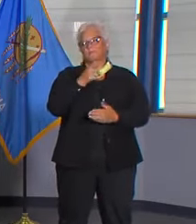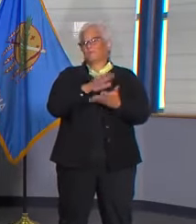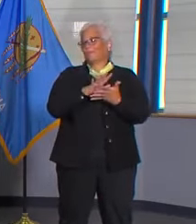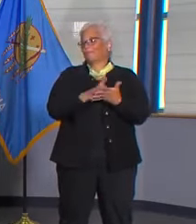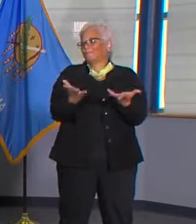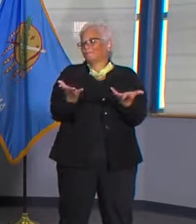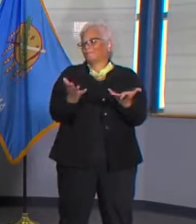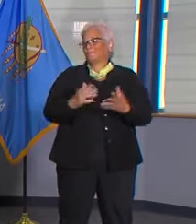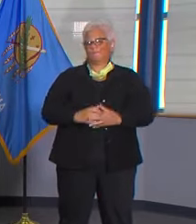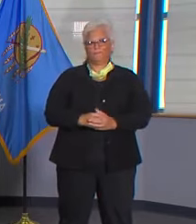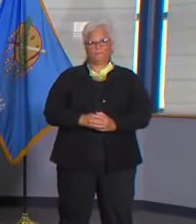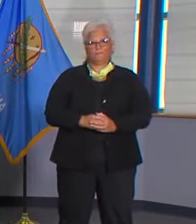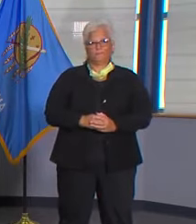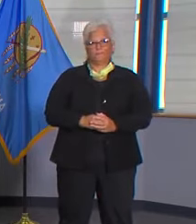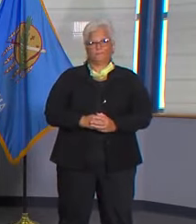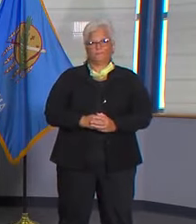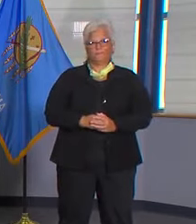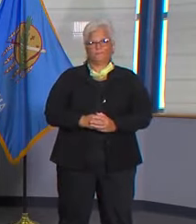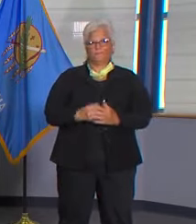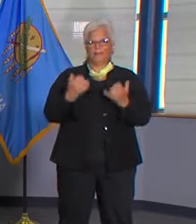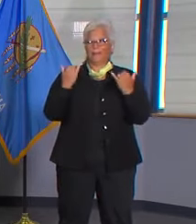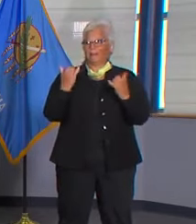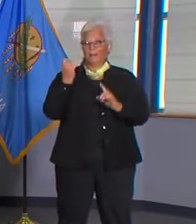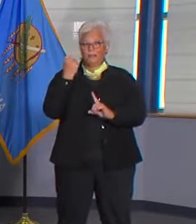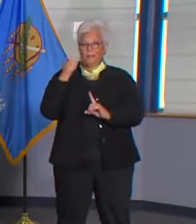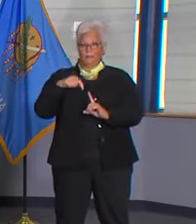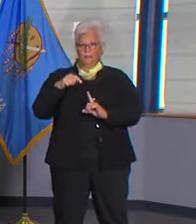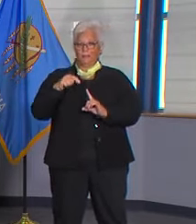big lesson, if I were to be candid,